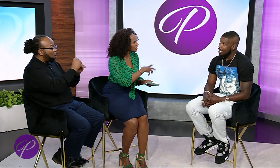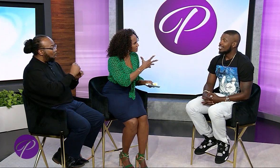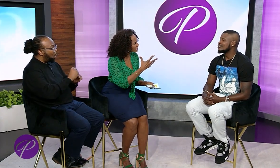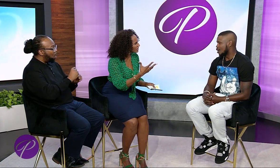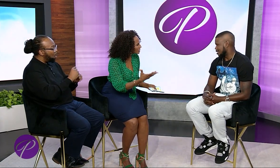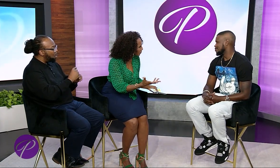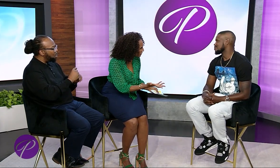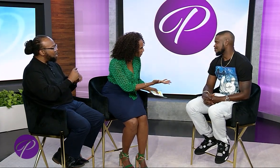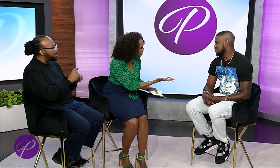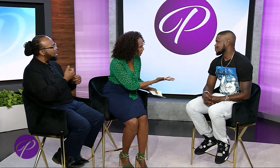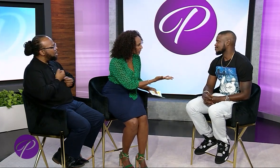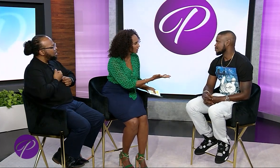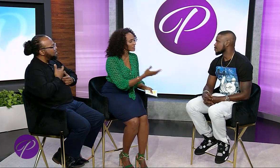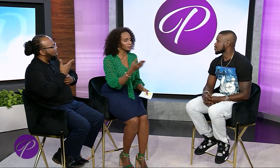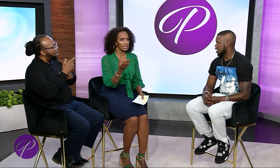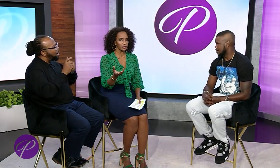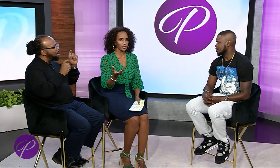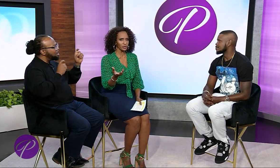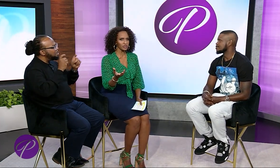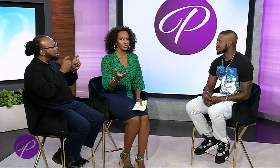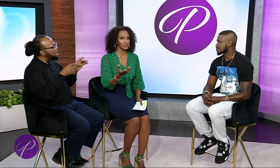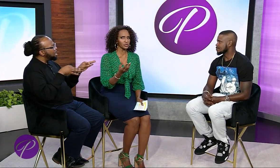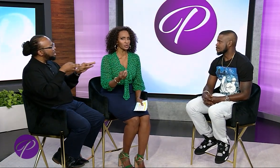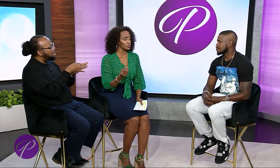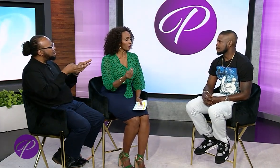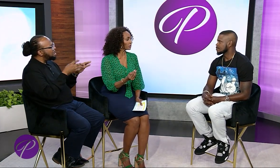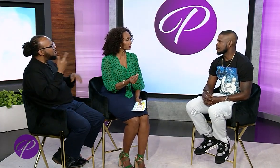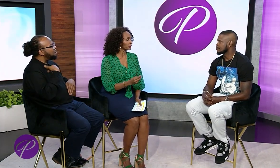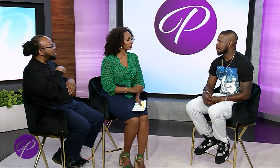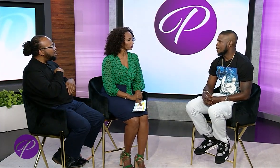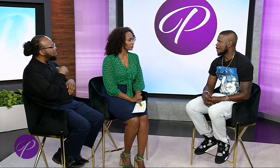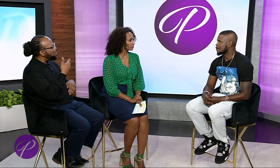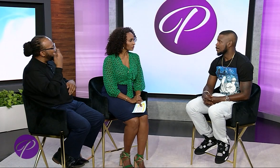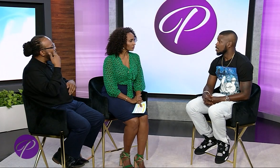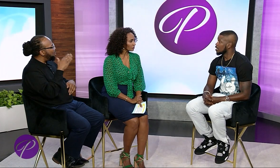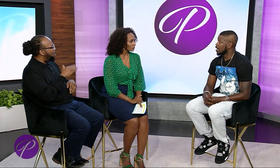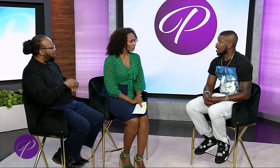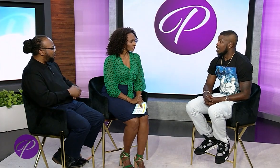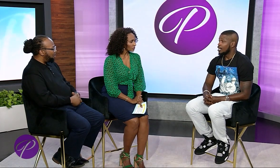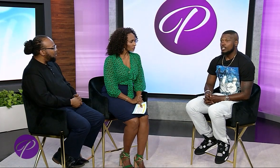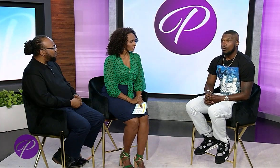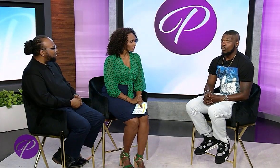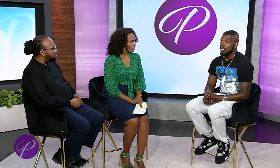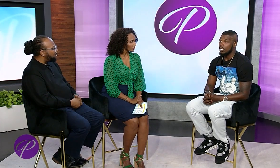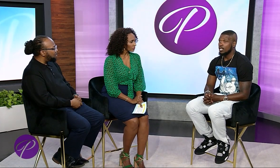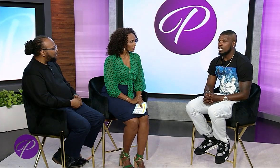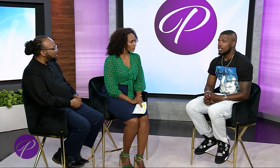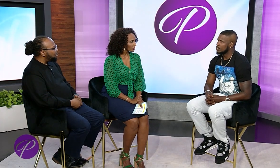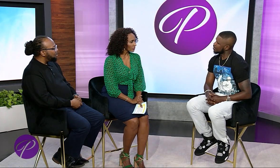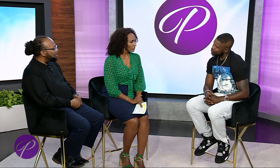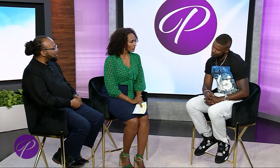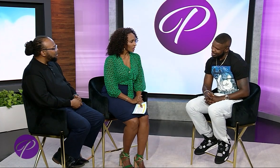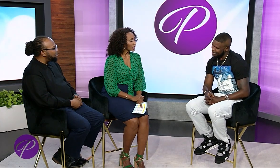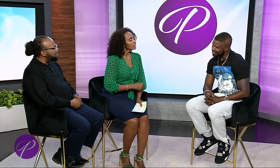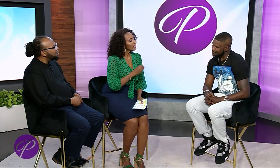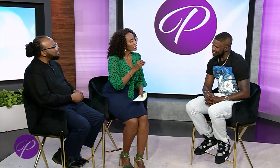It's expressions, right? Explain for those of us who aren't familiar. Where, can you repeat that again? Yeah, please?